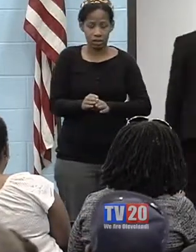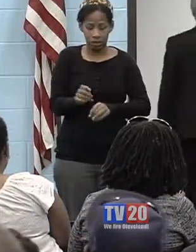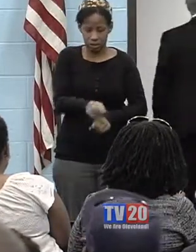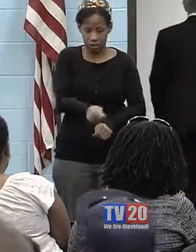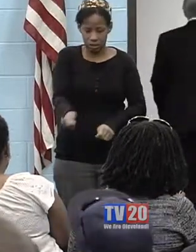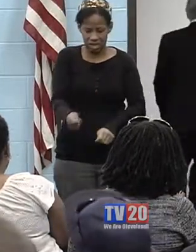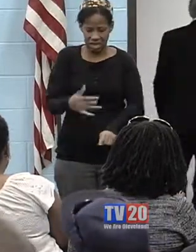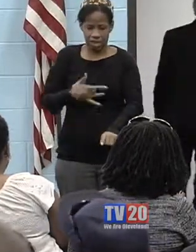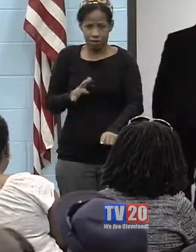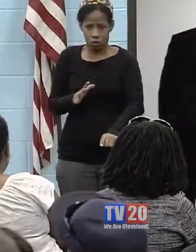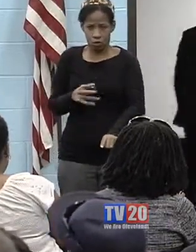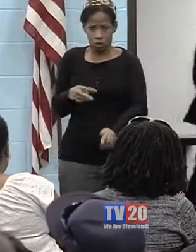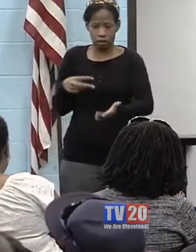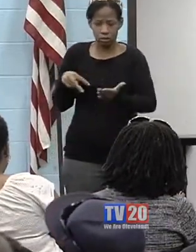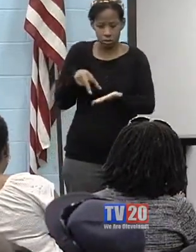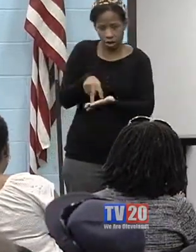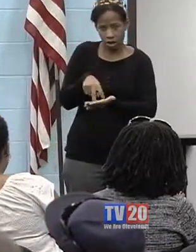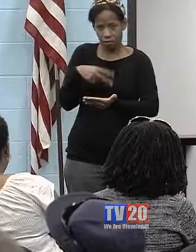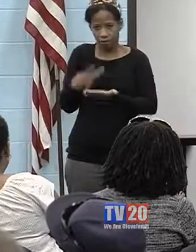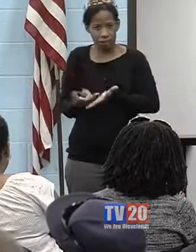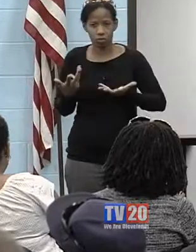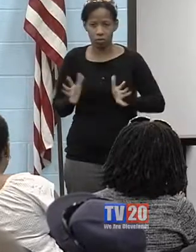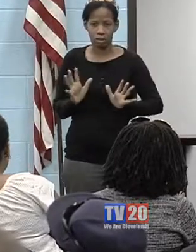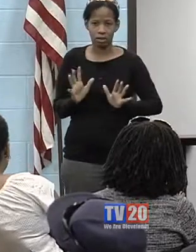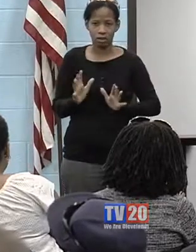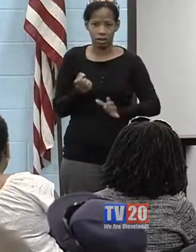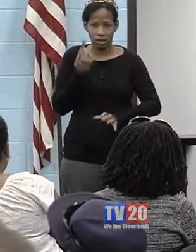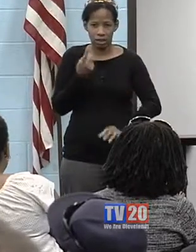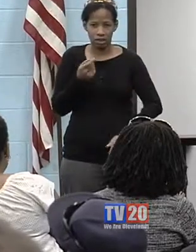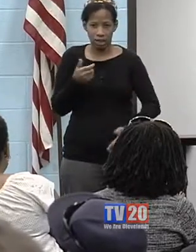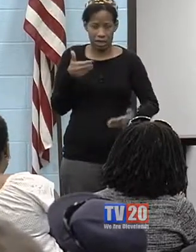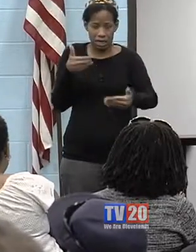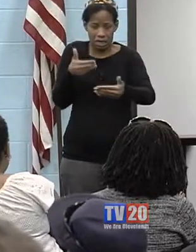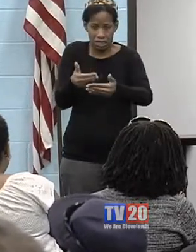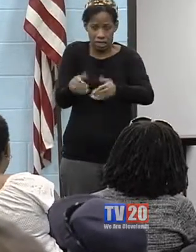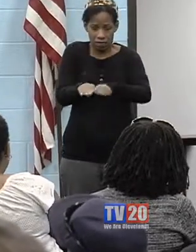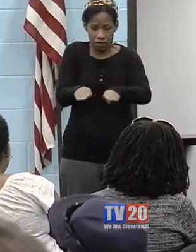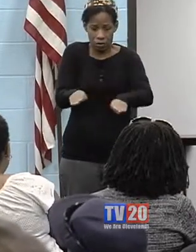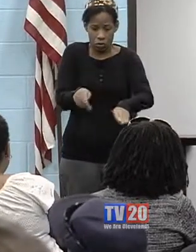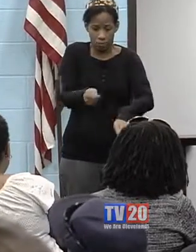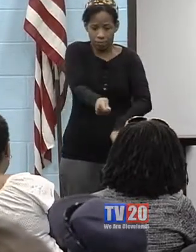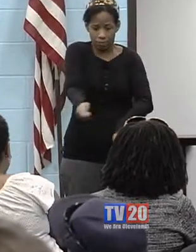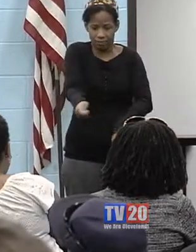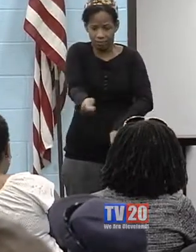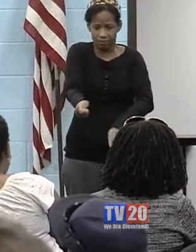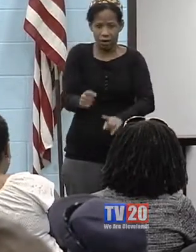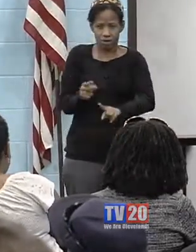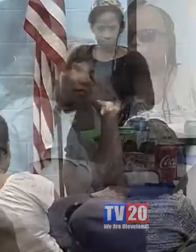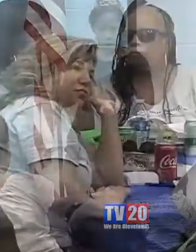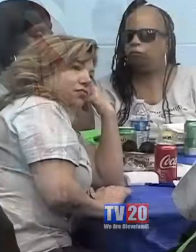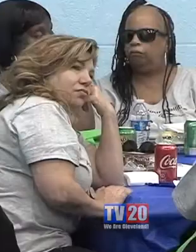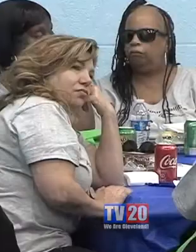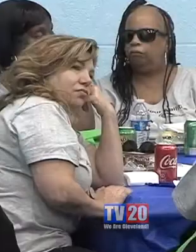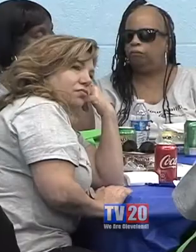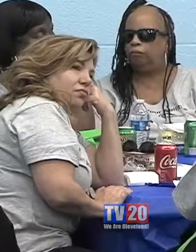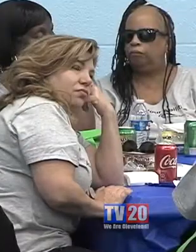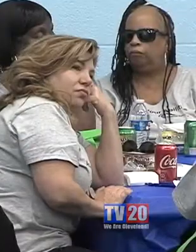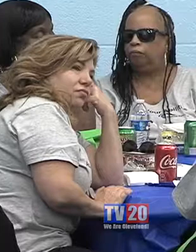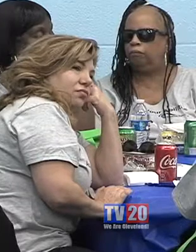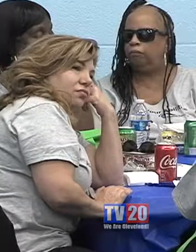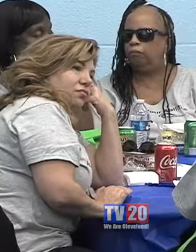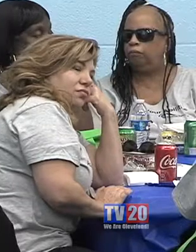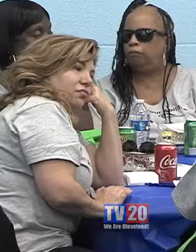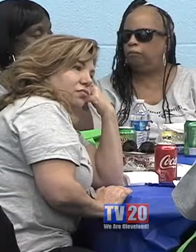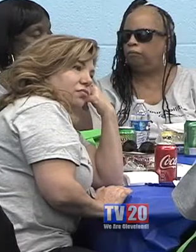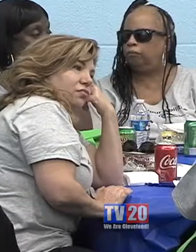you're operating on. It helps the user understand, are they approaching a curb, and what's the depth of the obstacle, or what's in front of